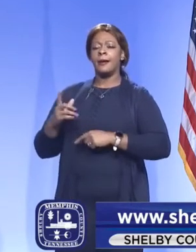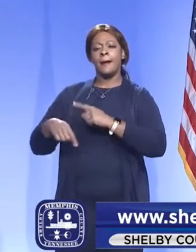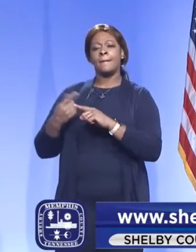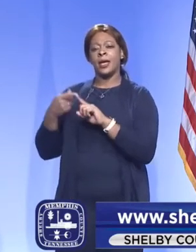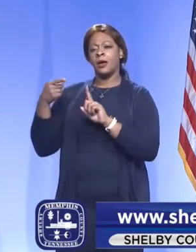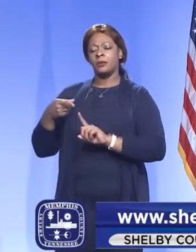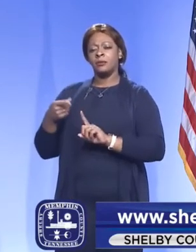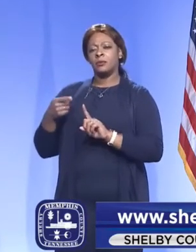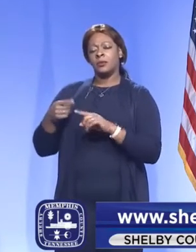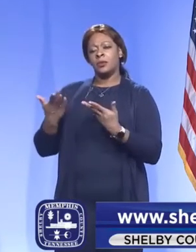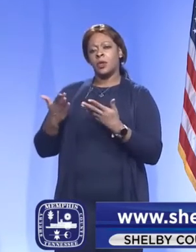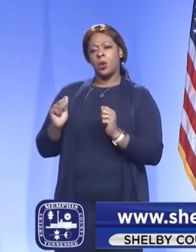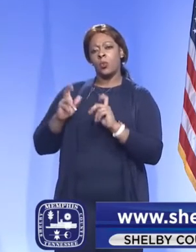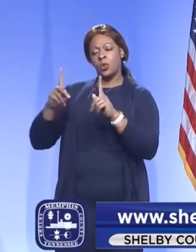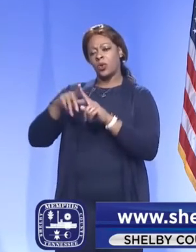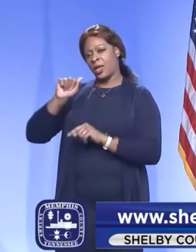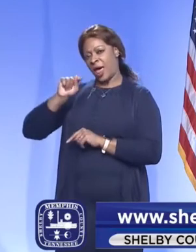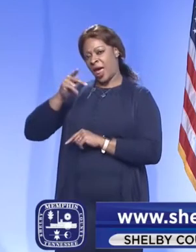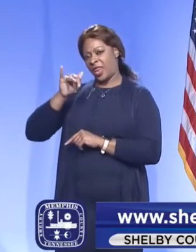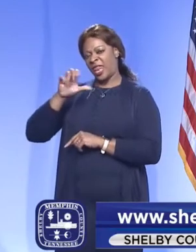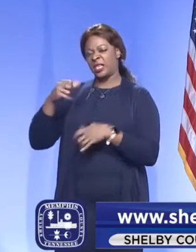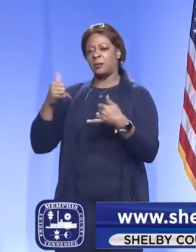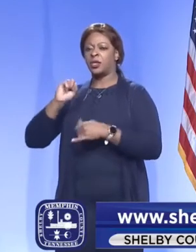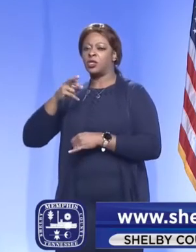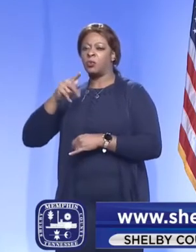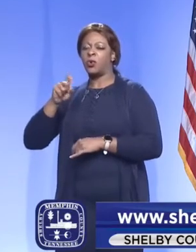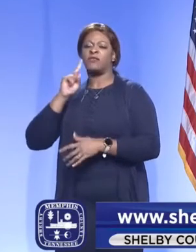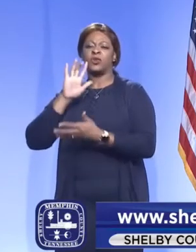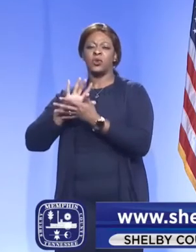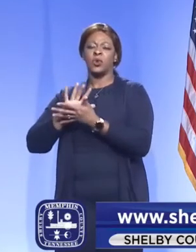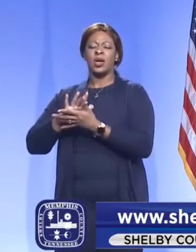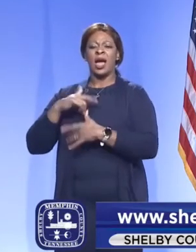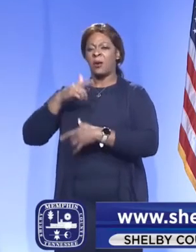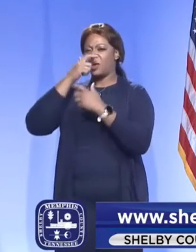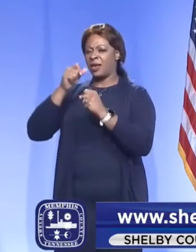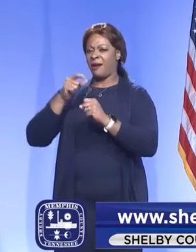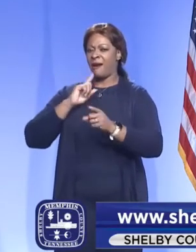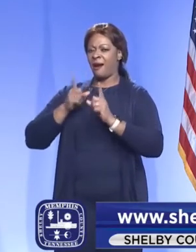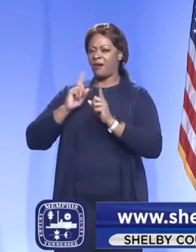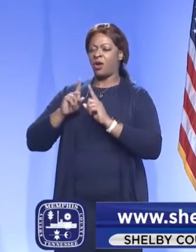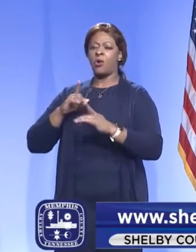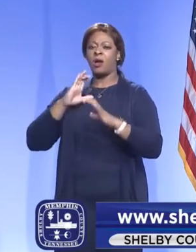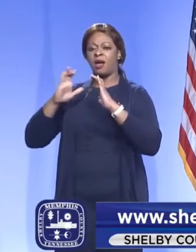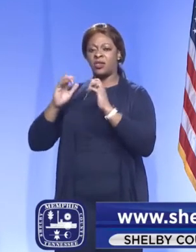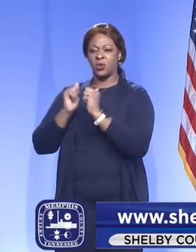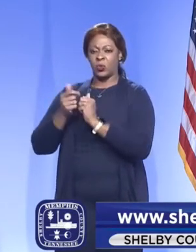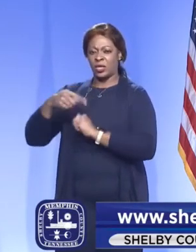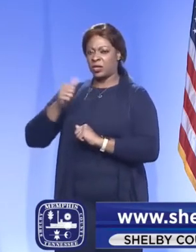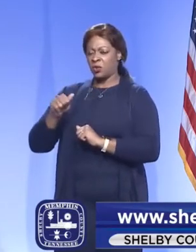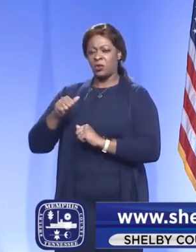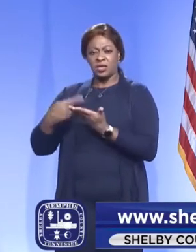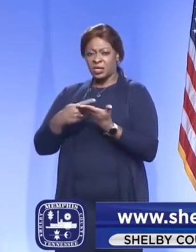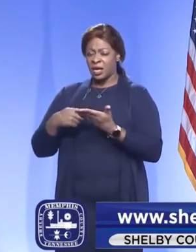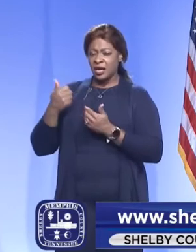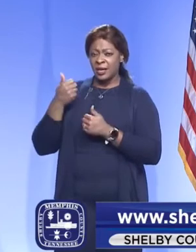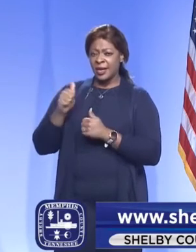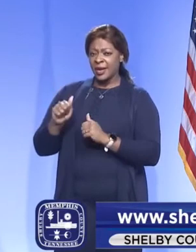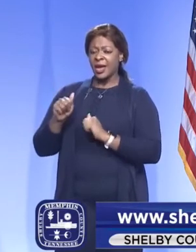made provisions to for instance, post a website about that, but the information will be updated and